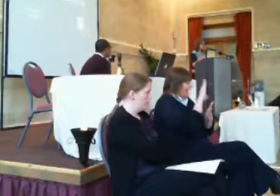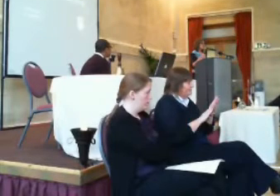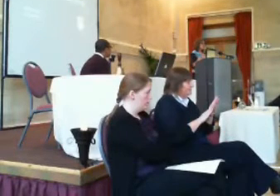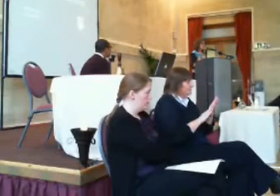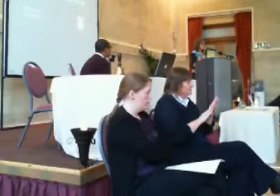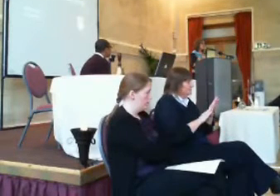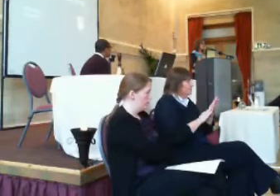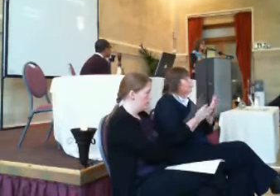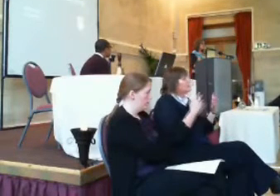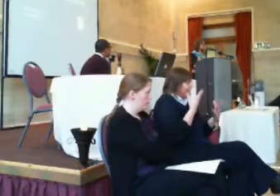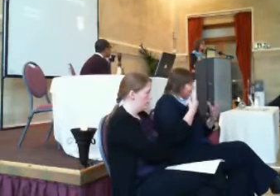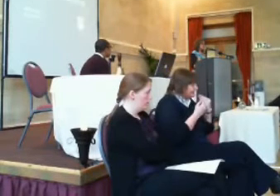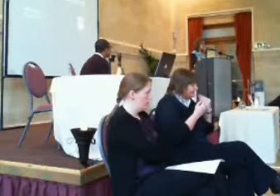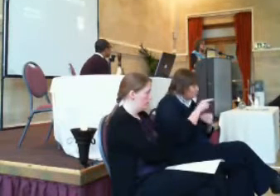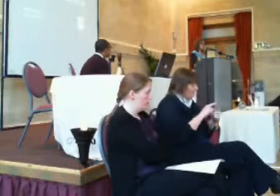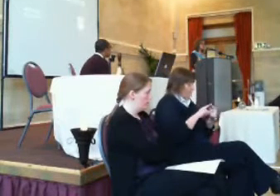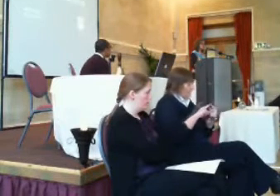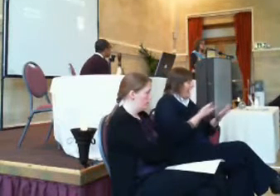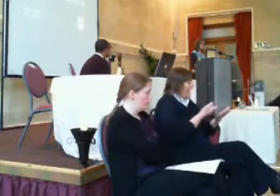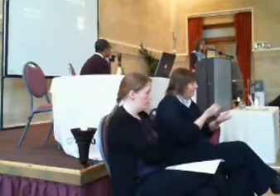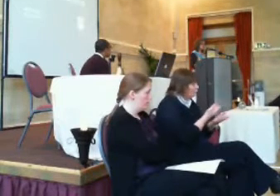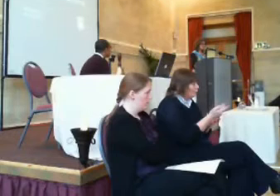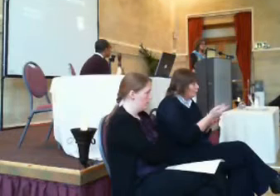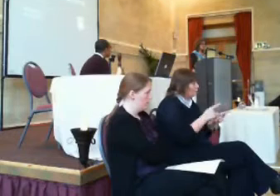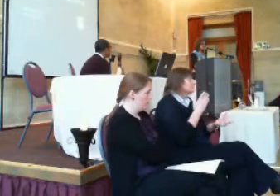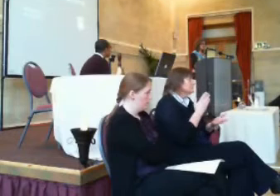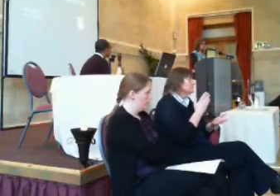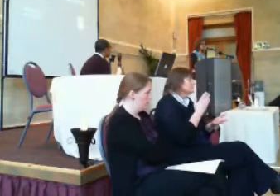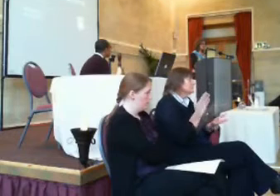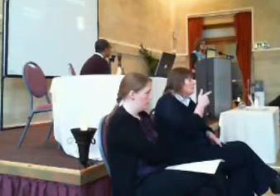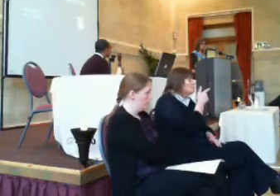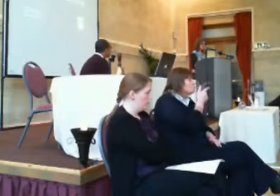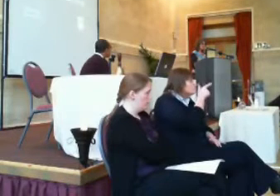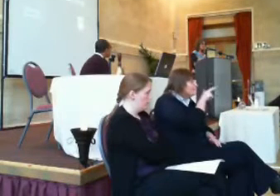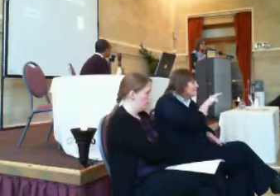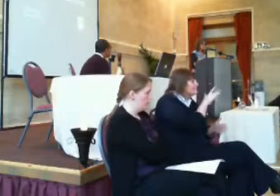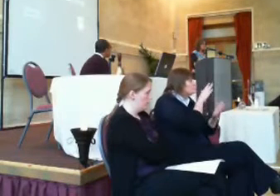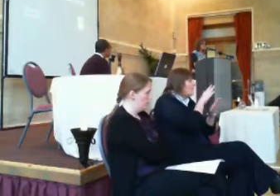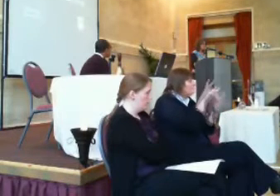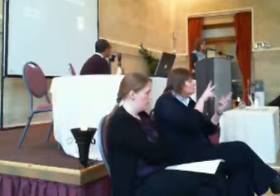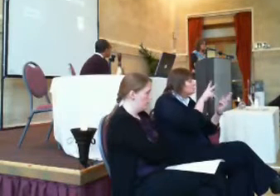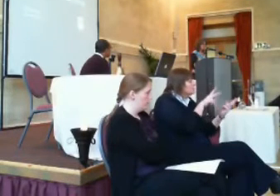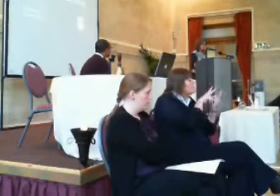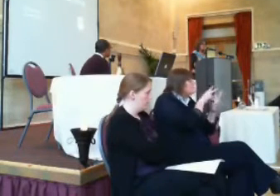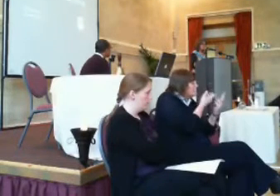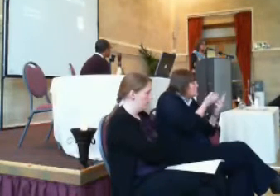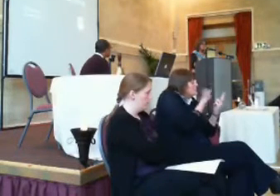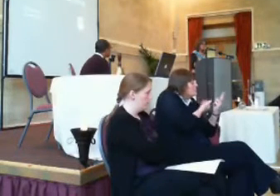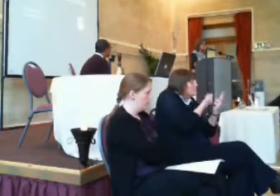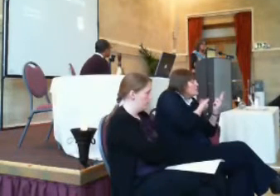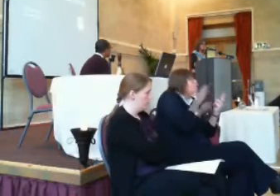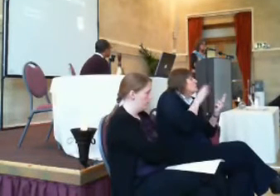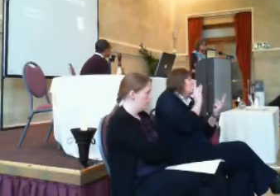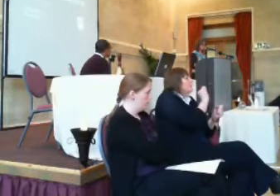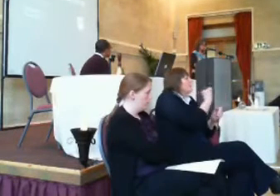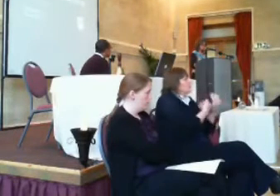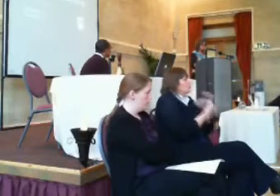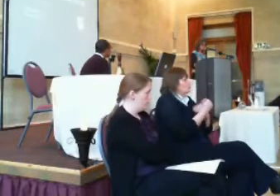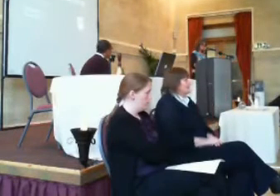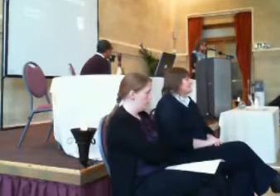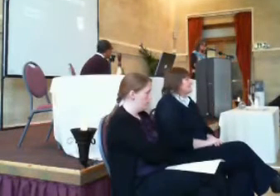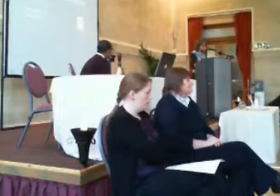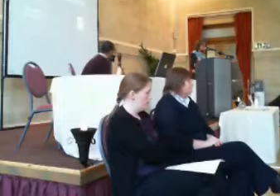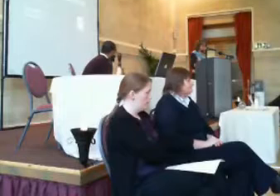exchange, use the privilege and the possibility of contact directly with people who are fleeing their own Holocaust.